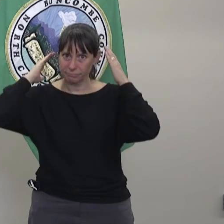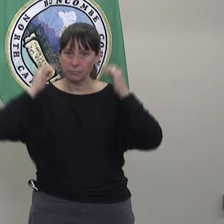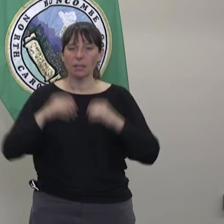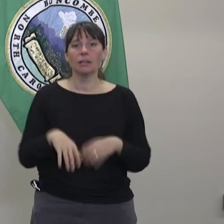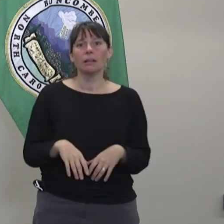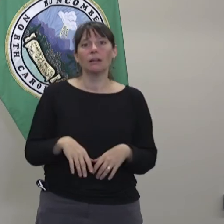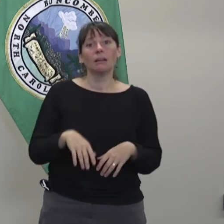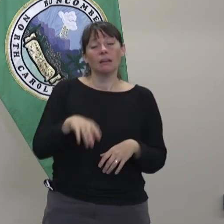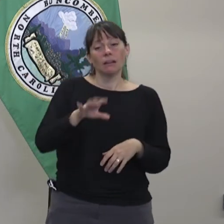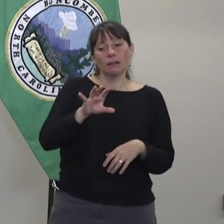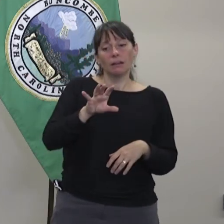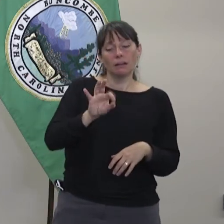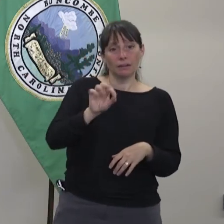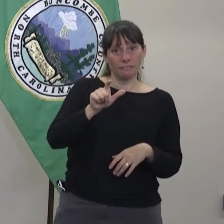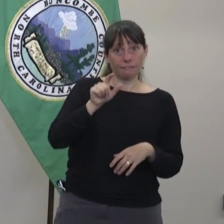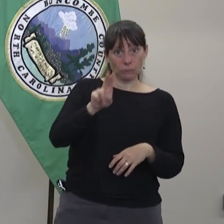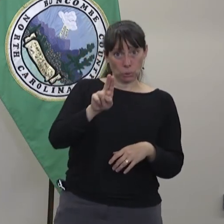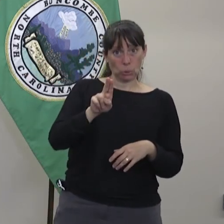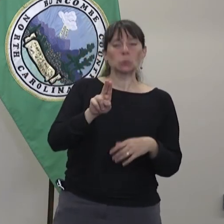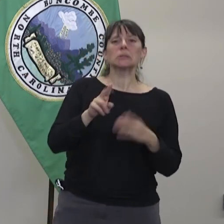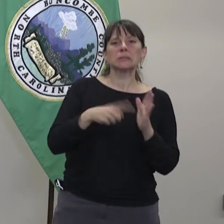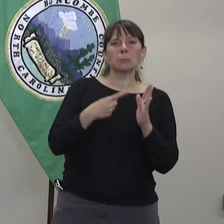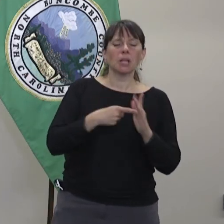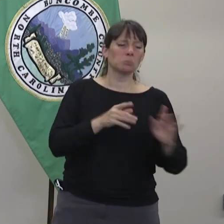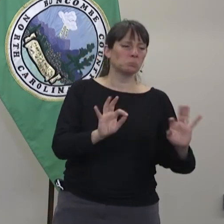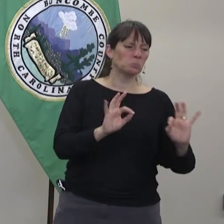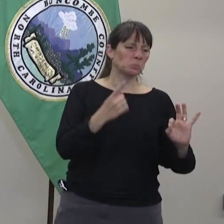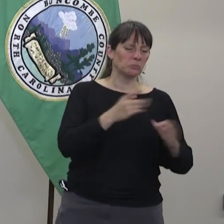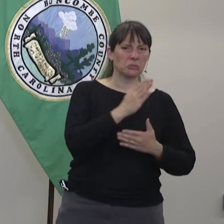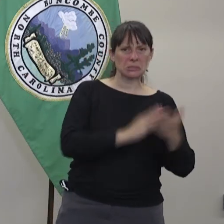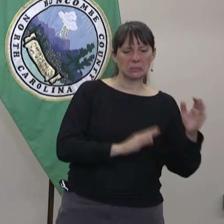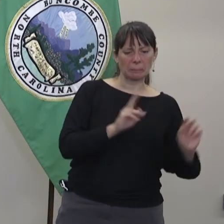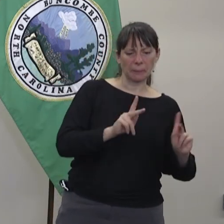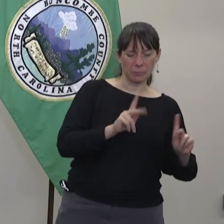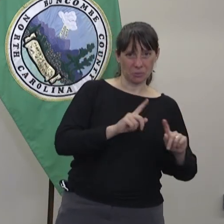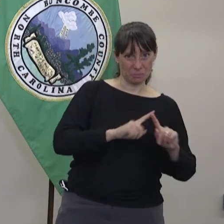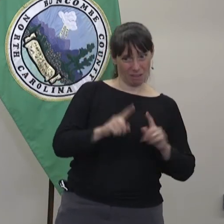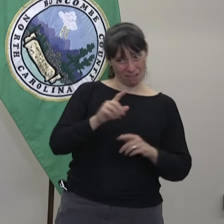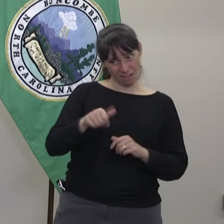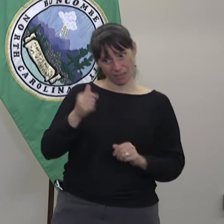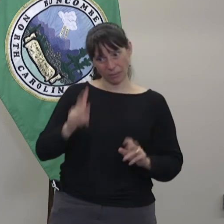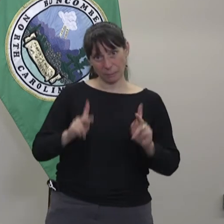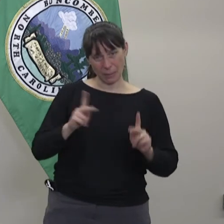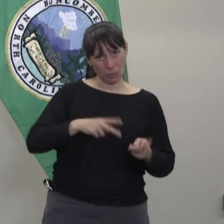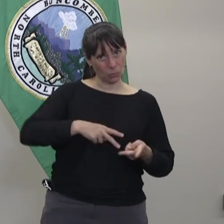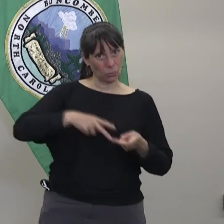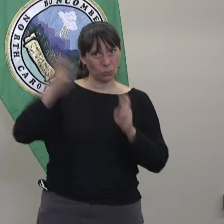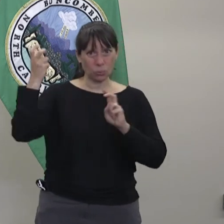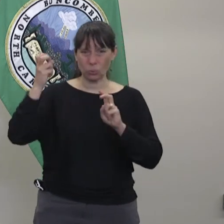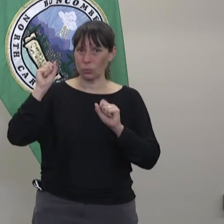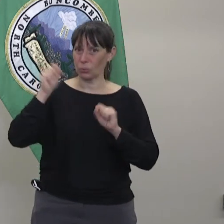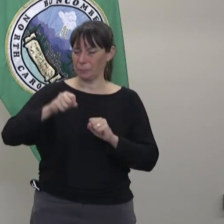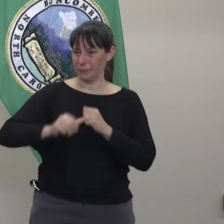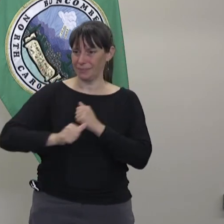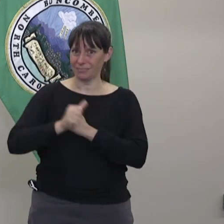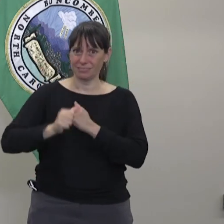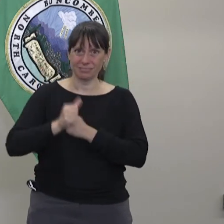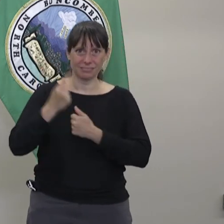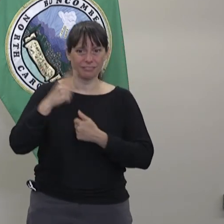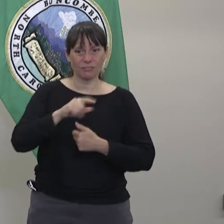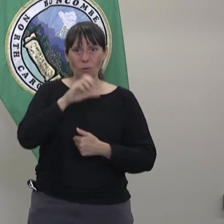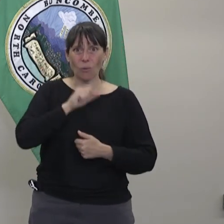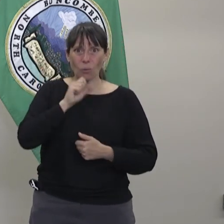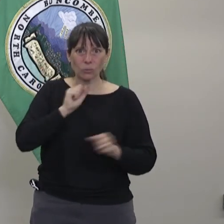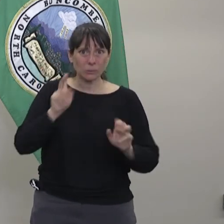dangerous for those who are over 65, young children, and those with compromised immune systems.